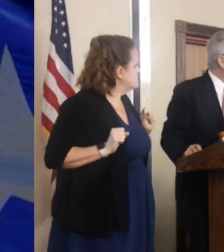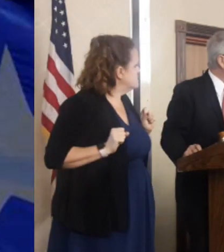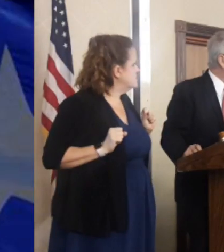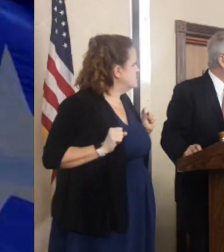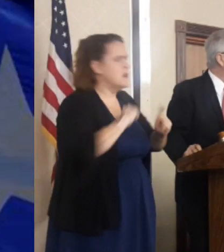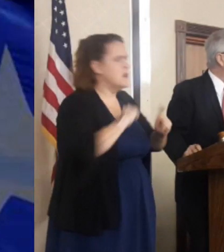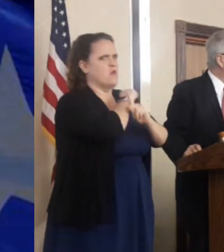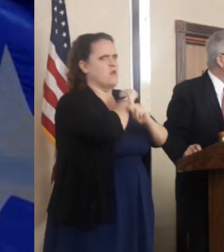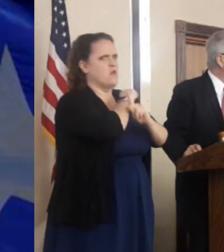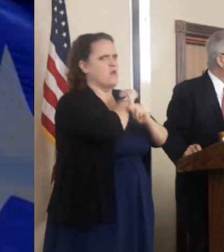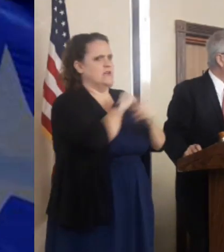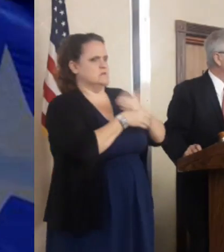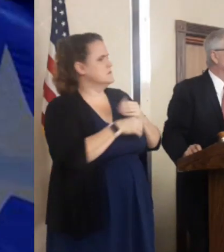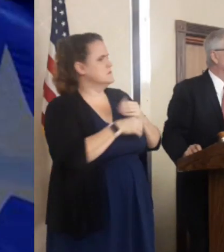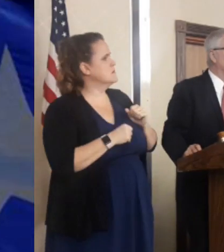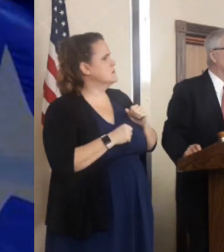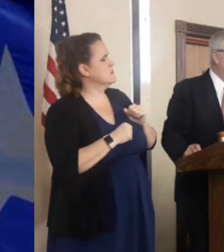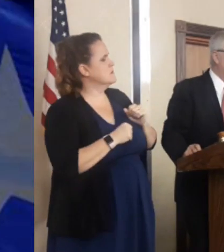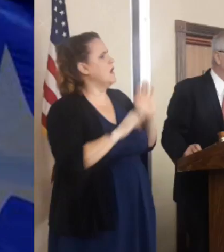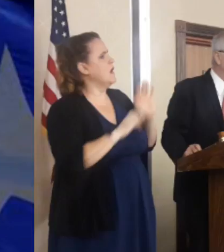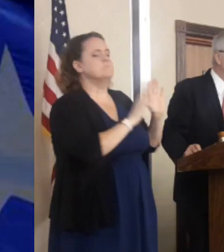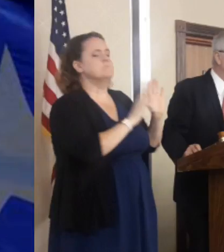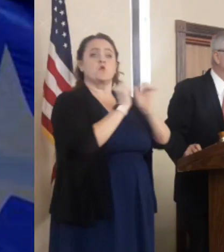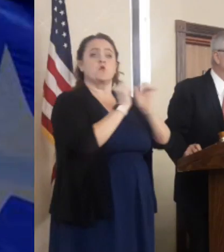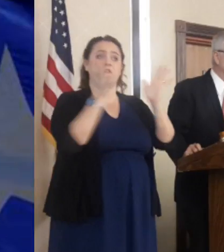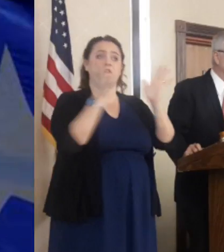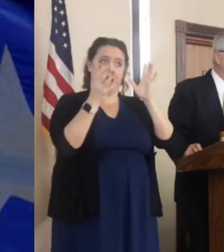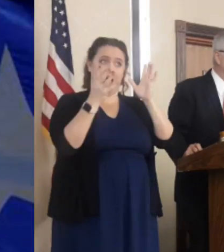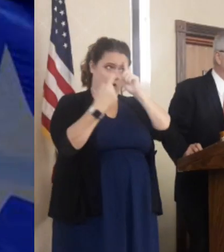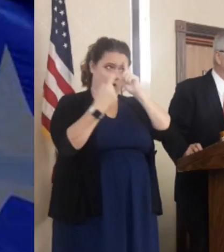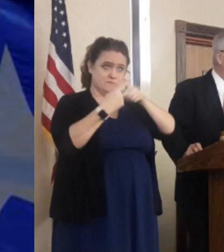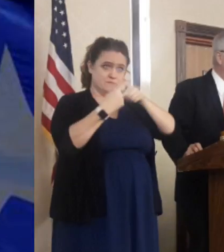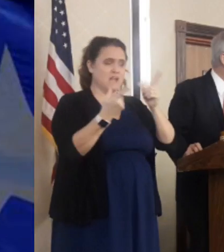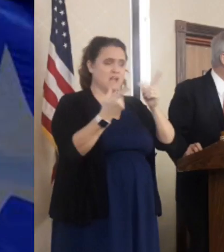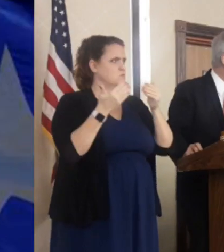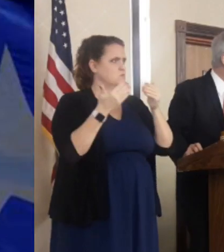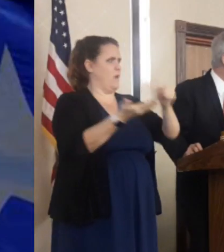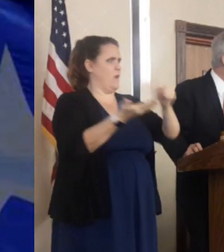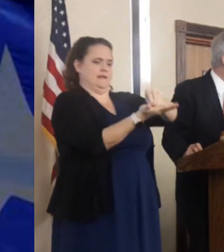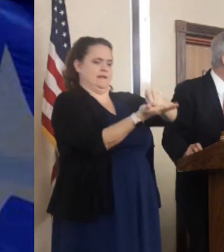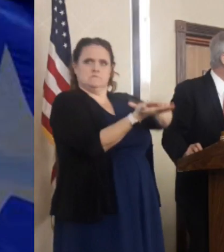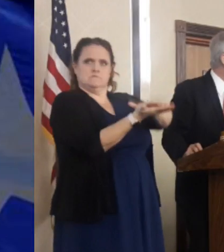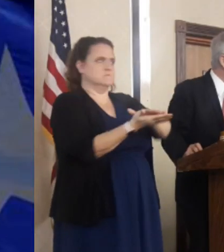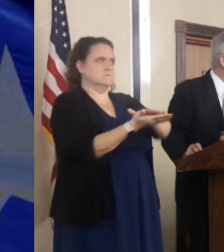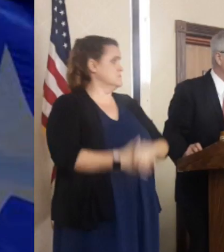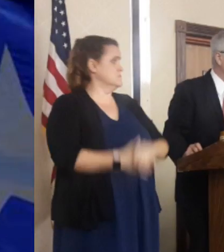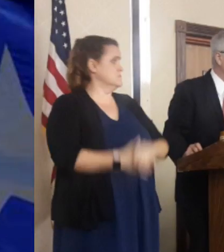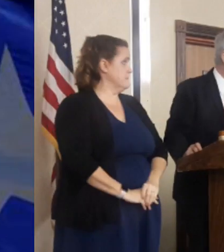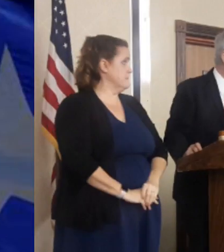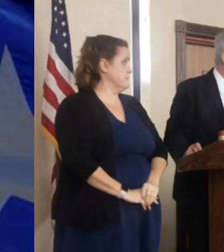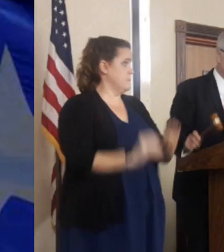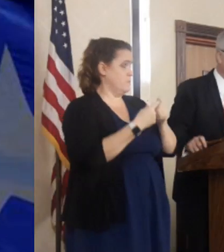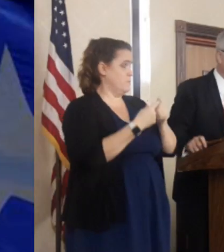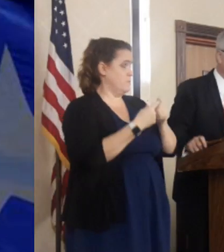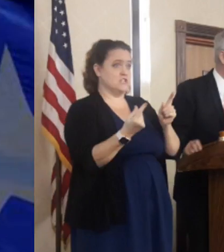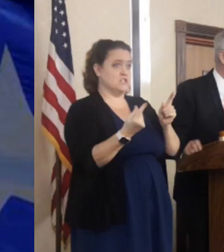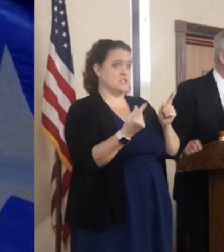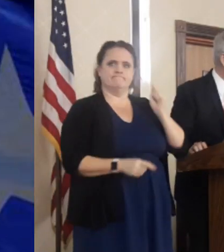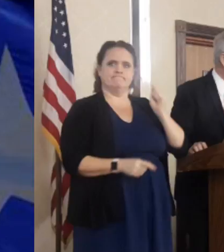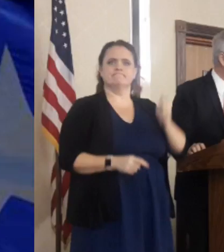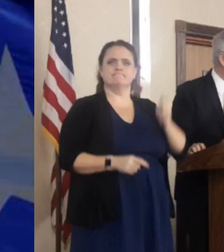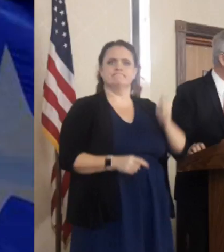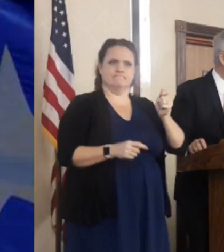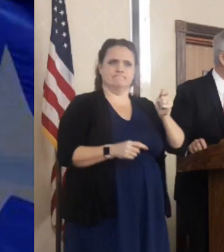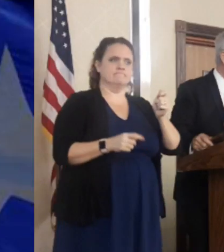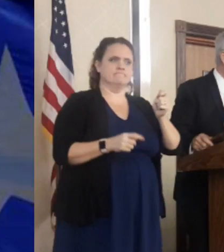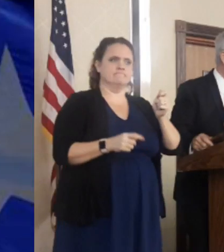Yeah. So without objection, we will go ahead and commit this to the record. No objection. We'll commit it to the